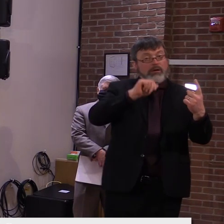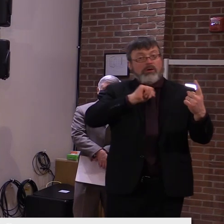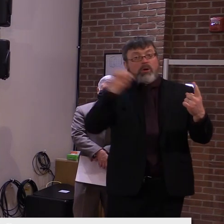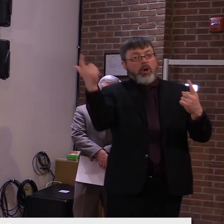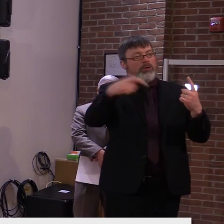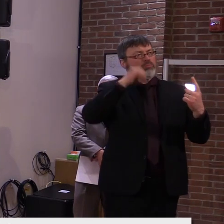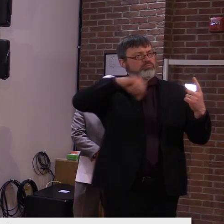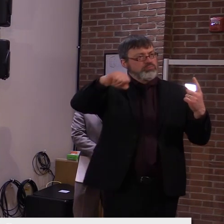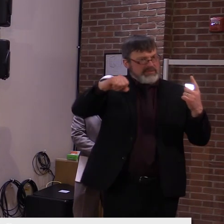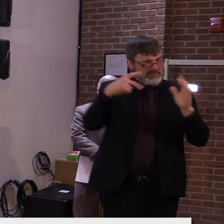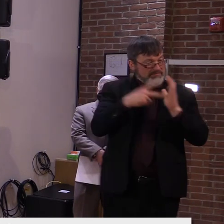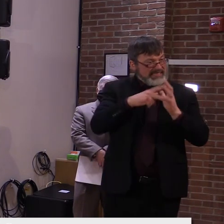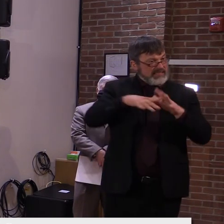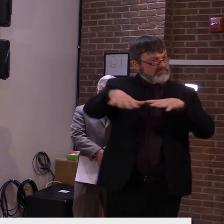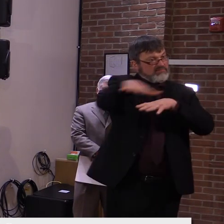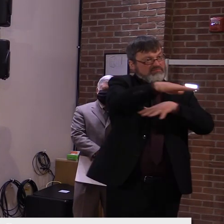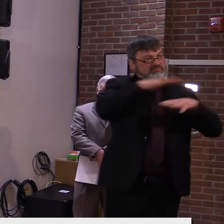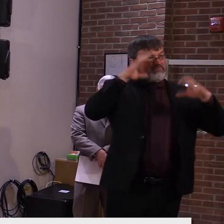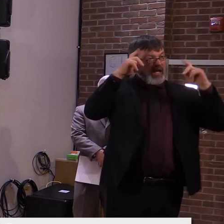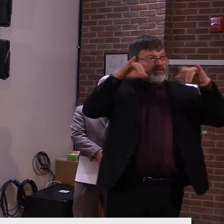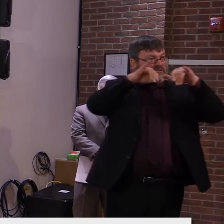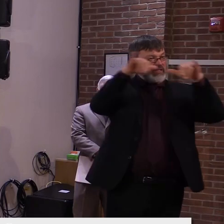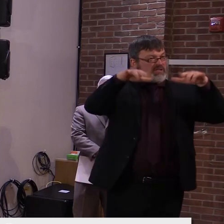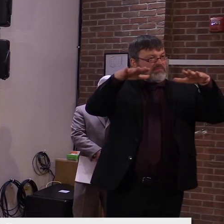Secretary French, are you on or muted?